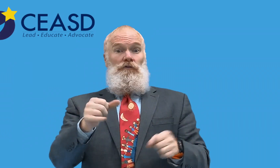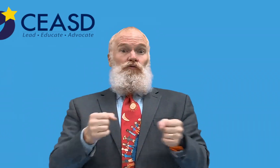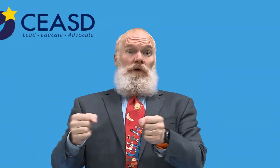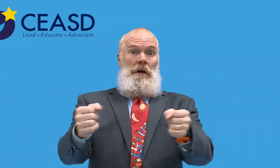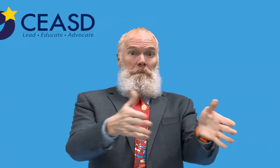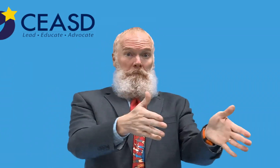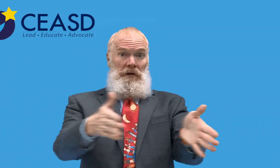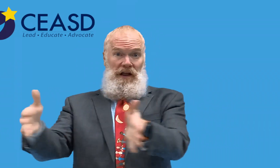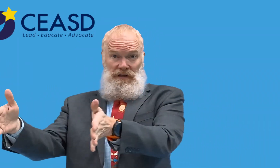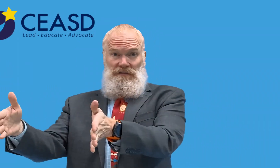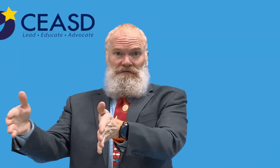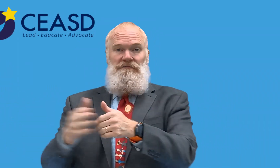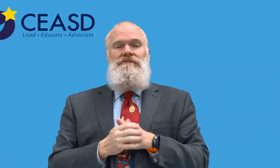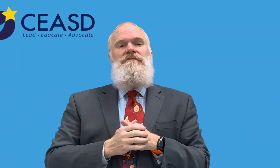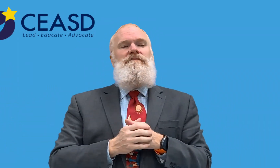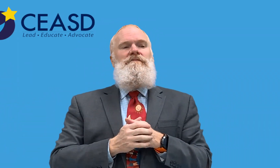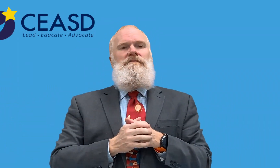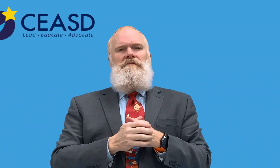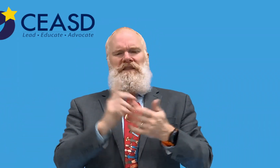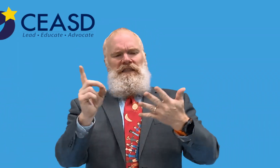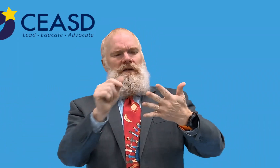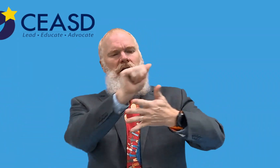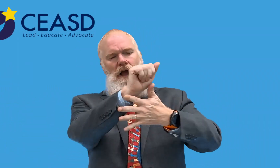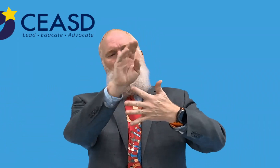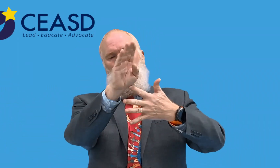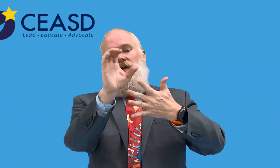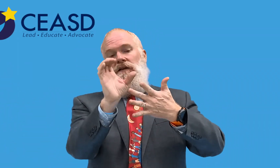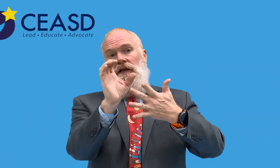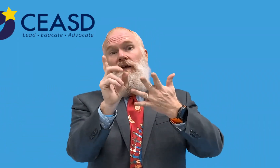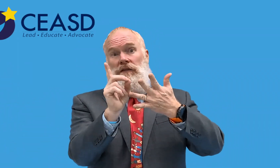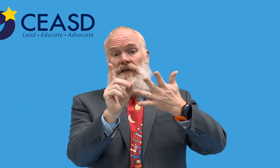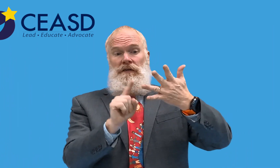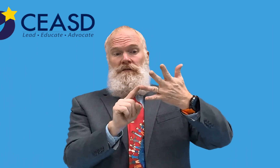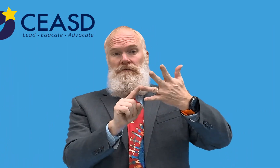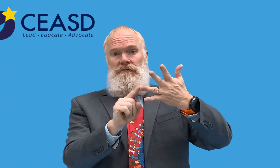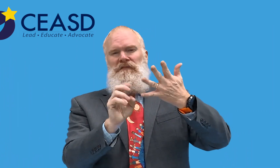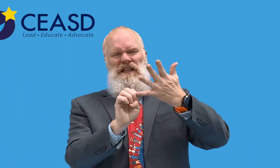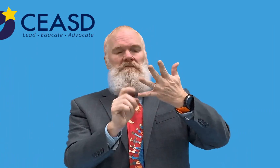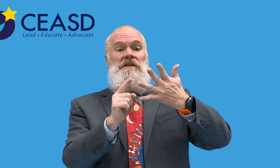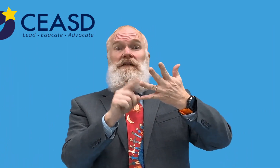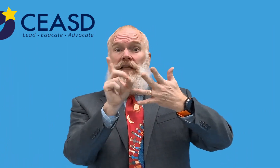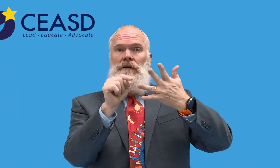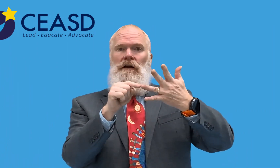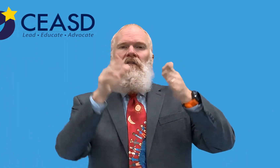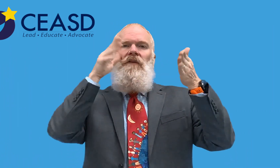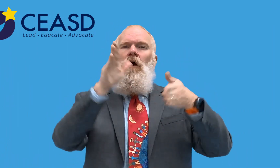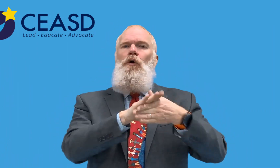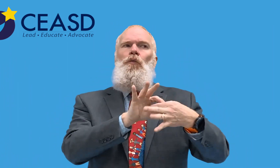I'll be sharing with you about our strategic plan. This plan includes 5 elements, the 4th of which I'd like to address